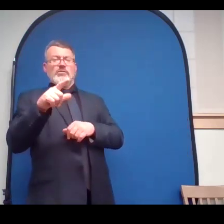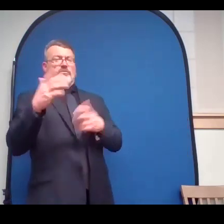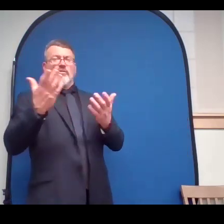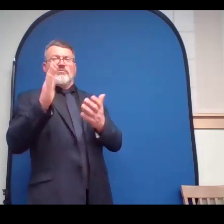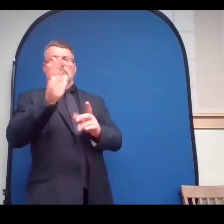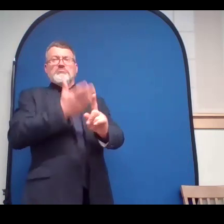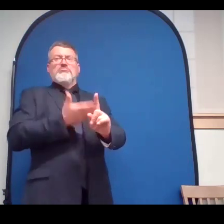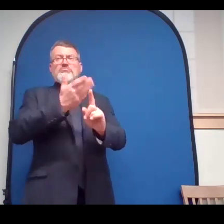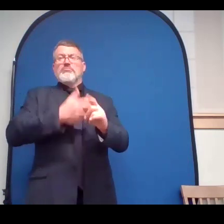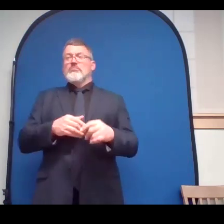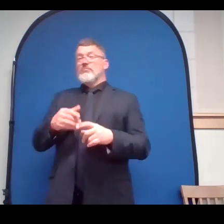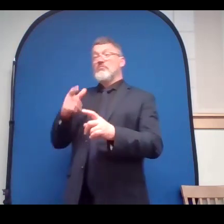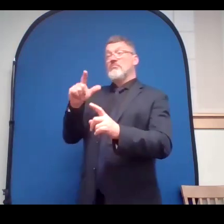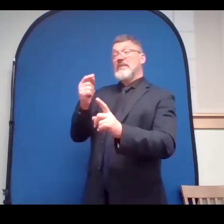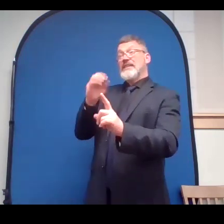full-time,